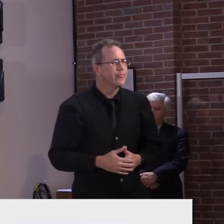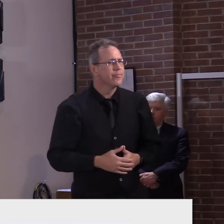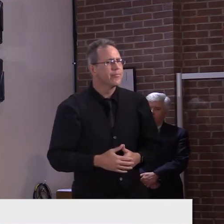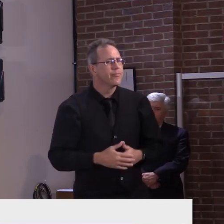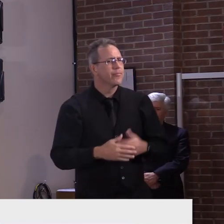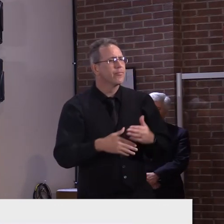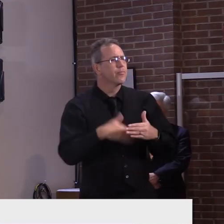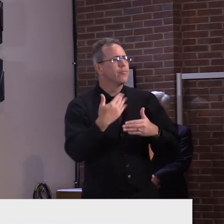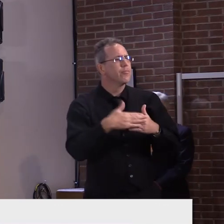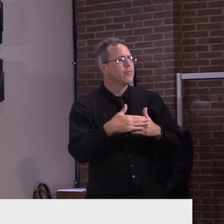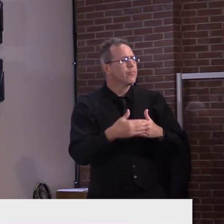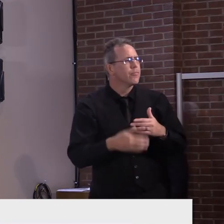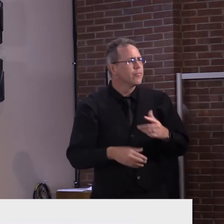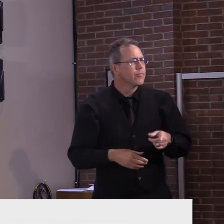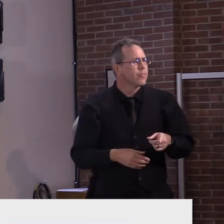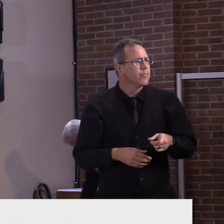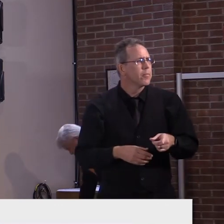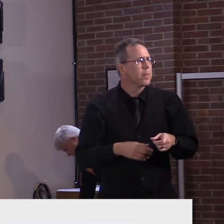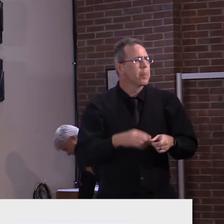Michael Doherty, Vermont Digger.